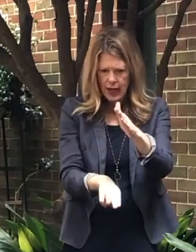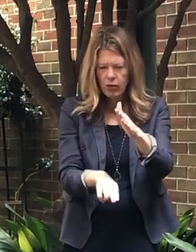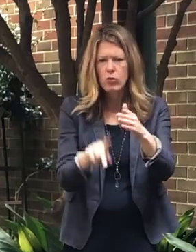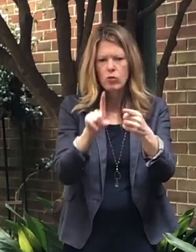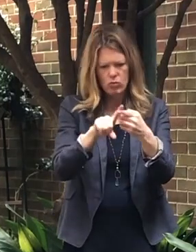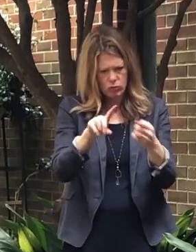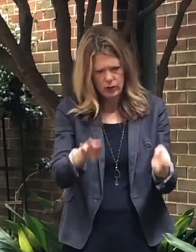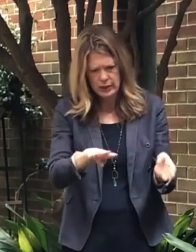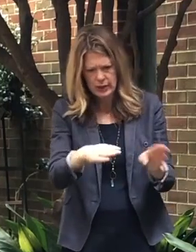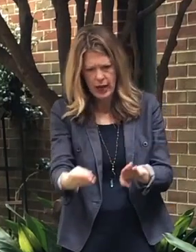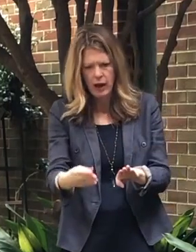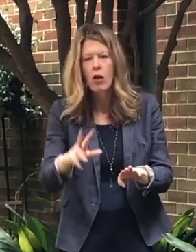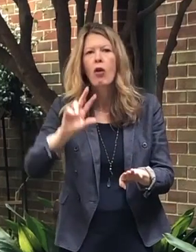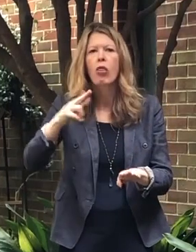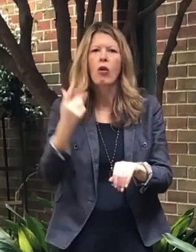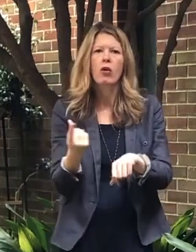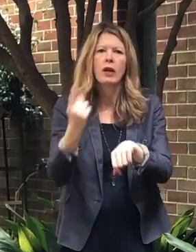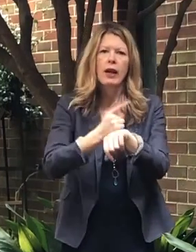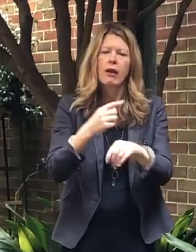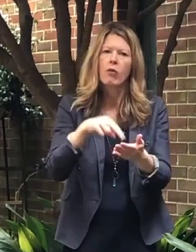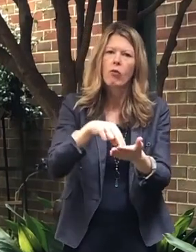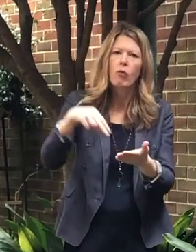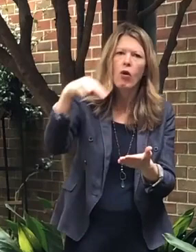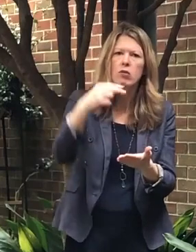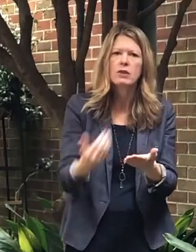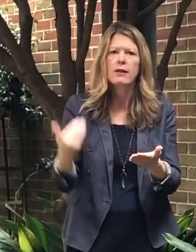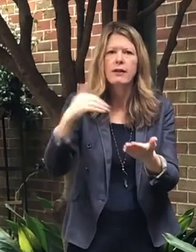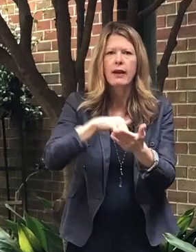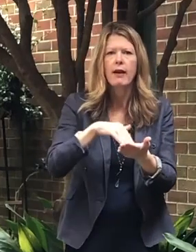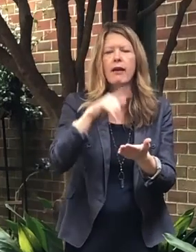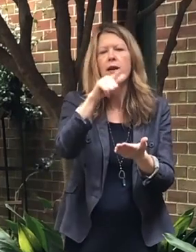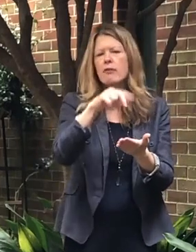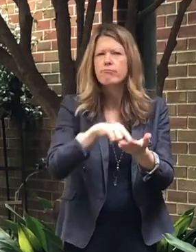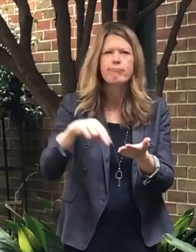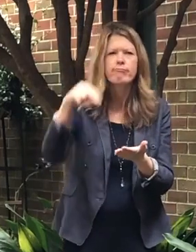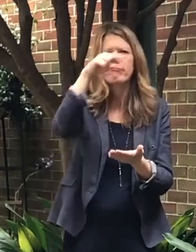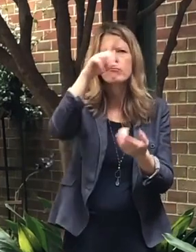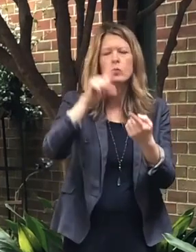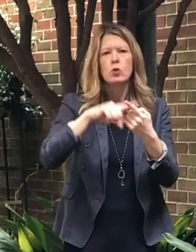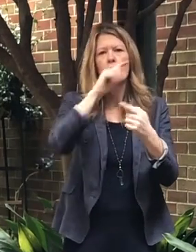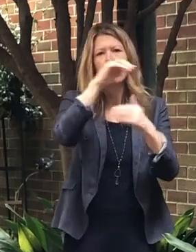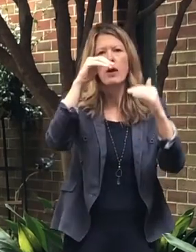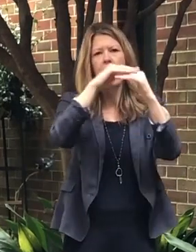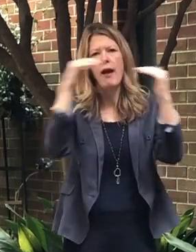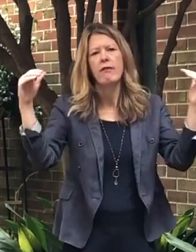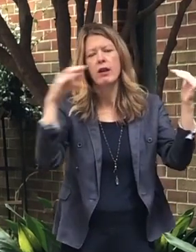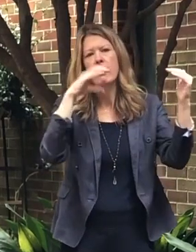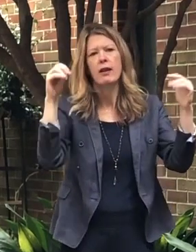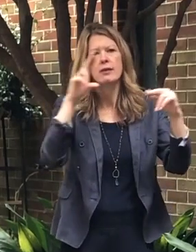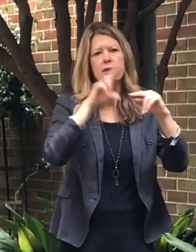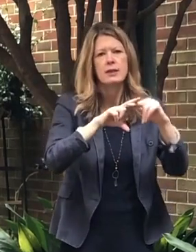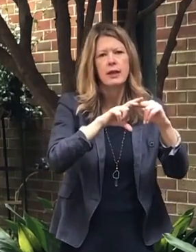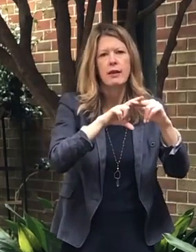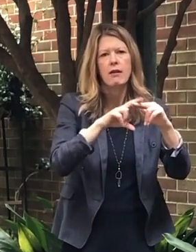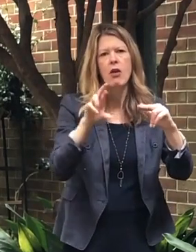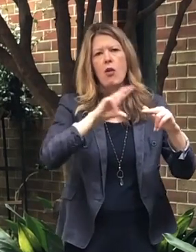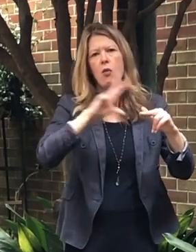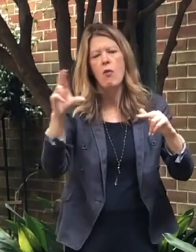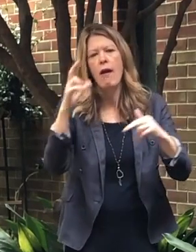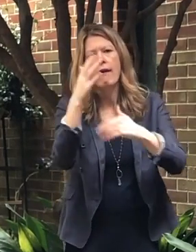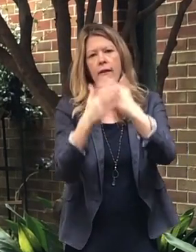On the third day he rose again. He ascended into heaven and is seated at the right hand of the